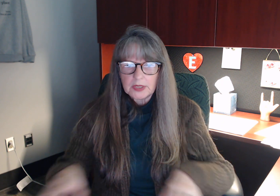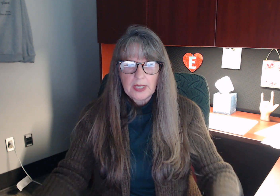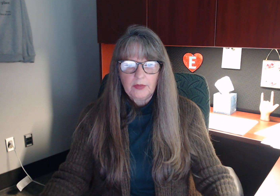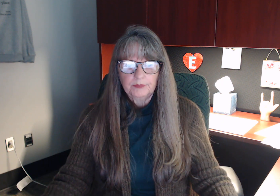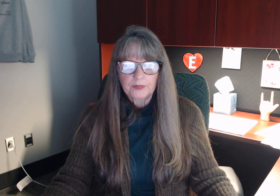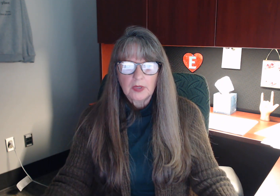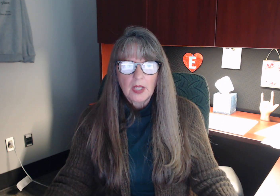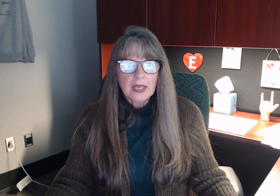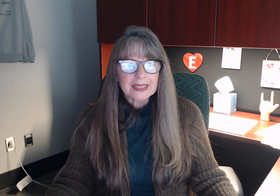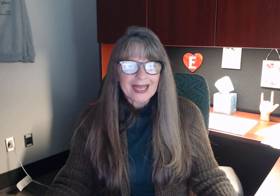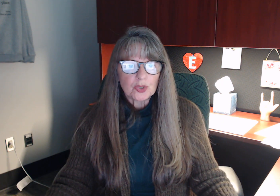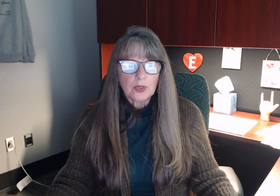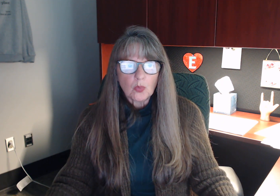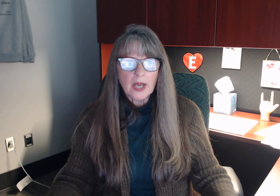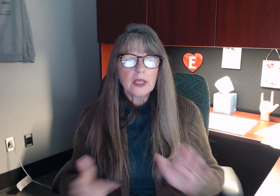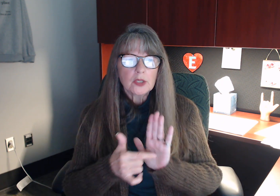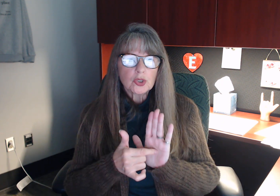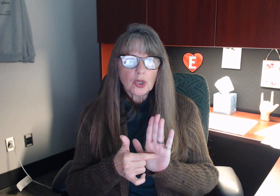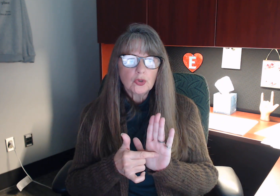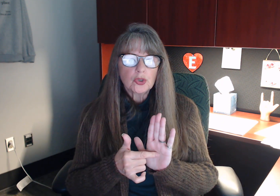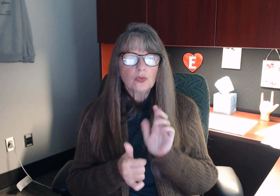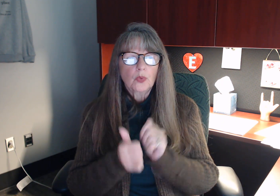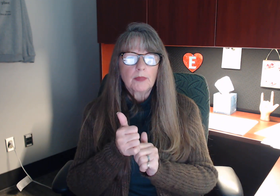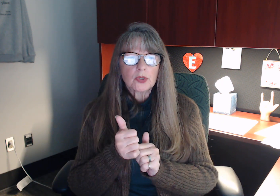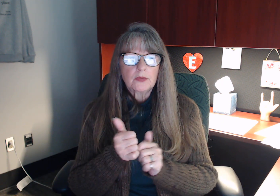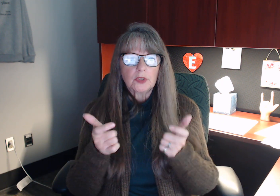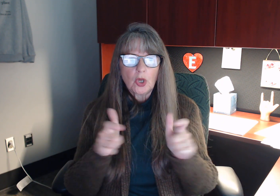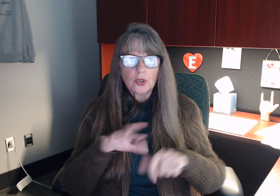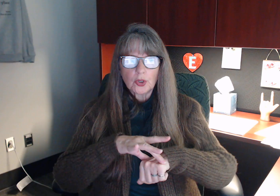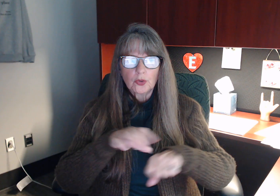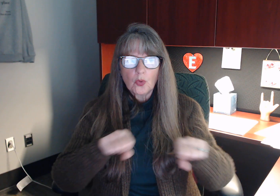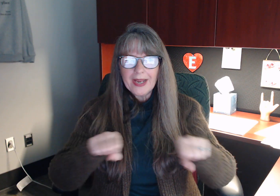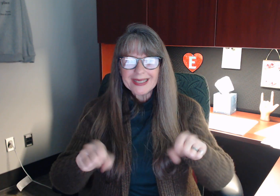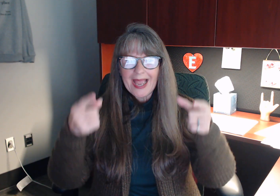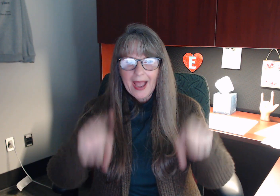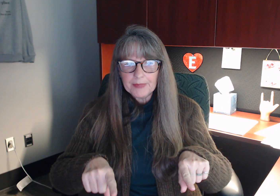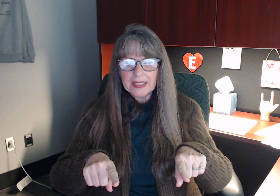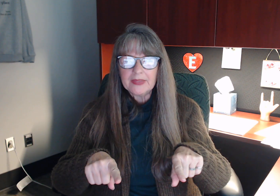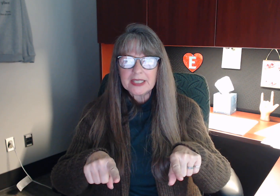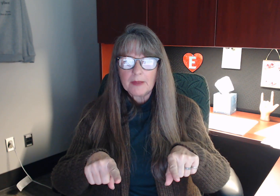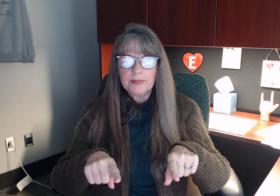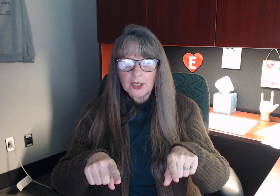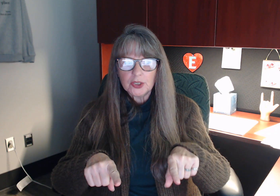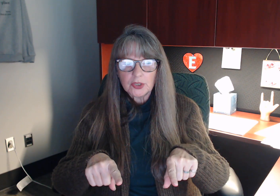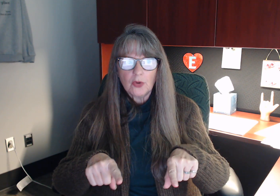down. Slide 21 shows you where most of the large earthquakes happen in these subduction zones,